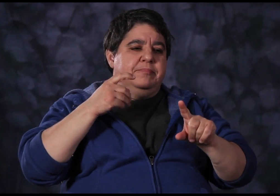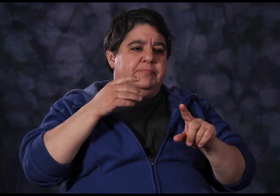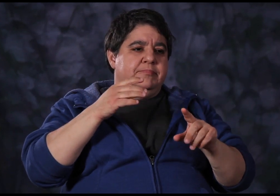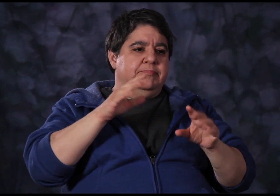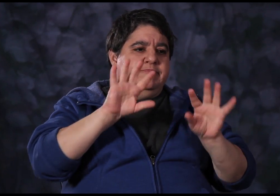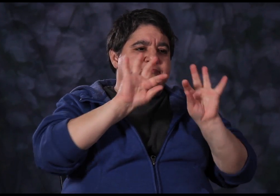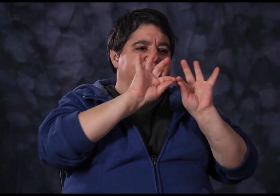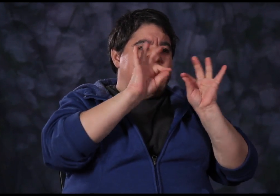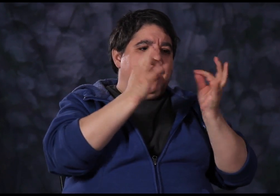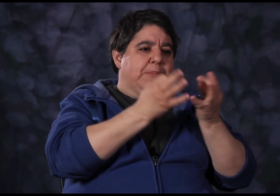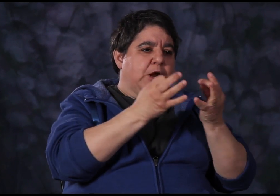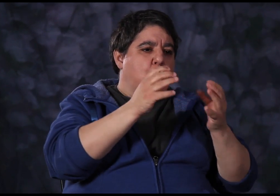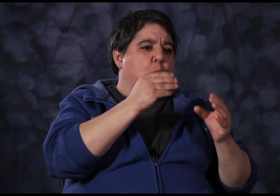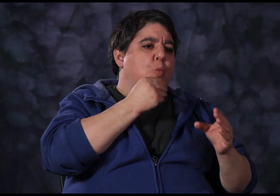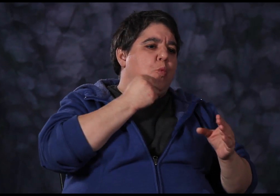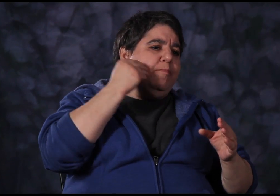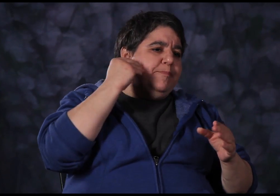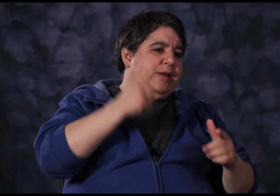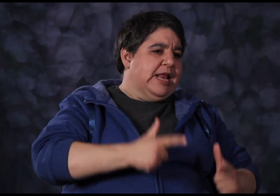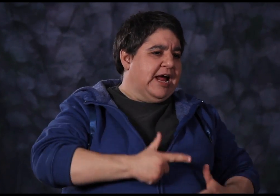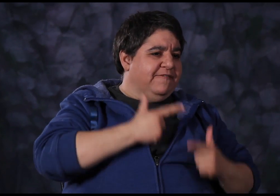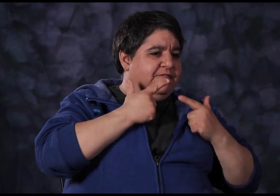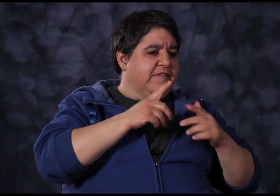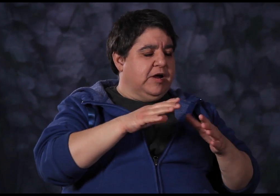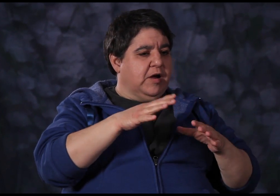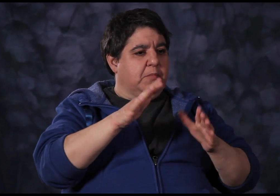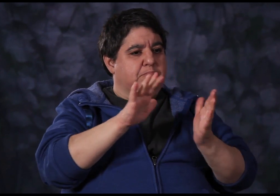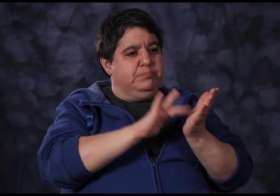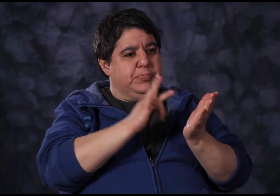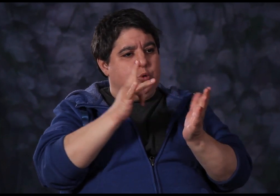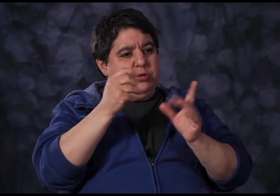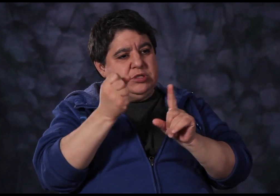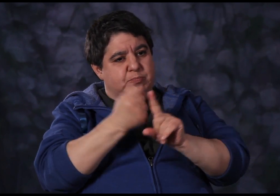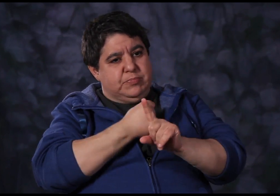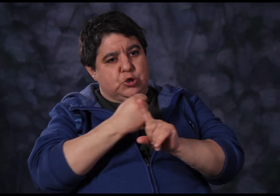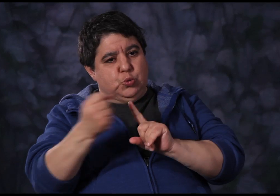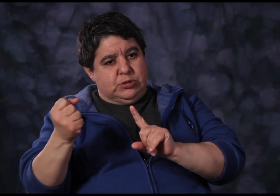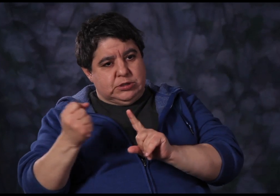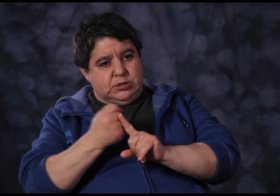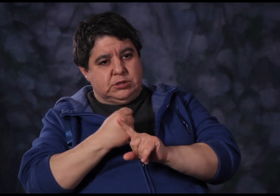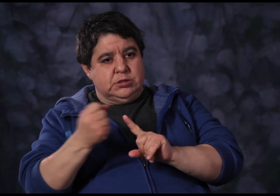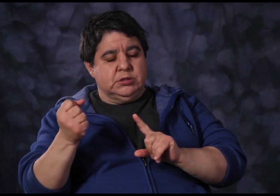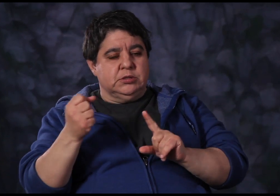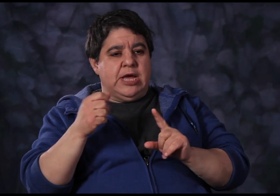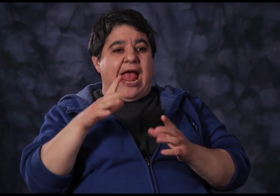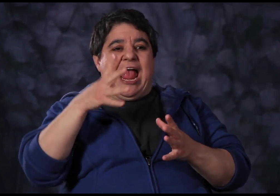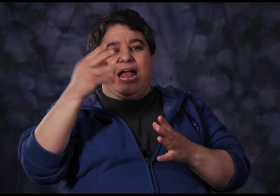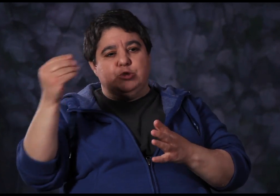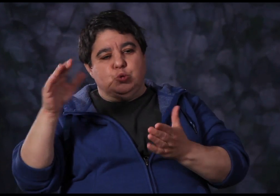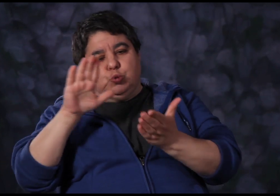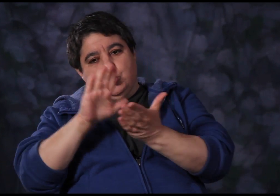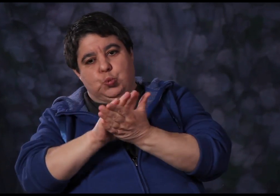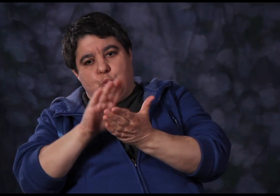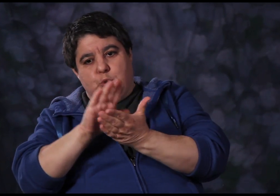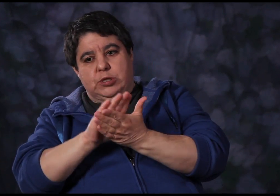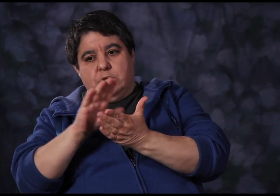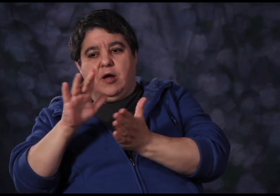for an escape from my family and from my home life, which was an abusive situation. And in fact, there